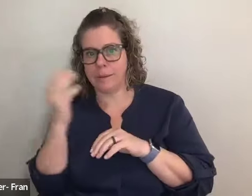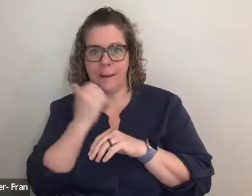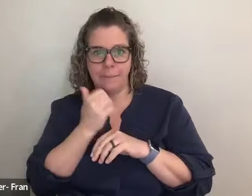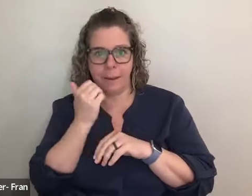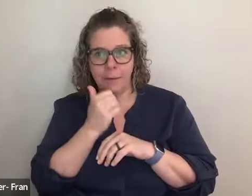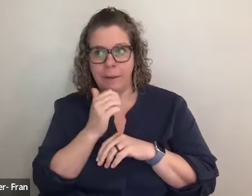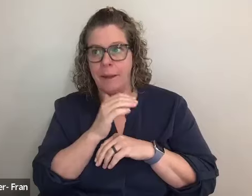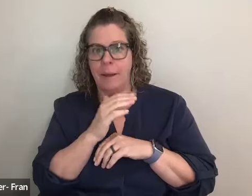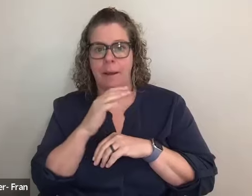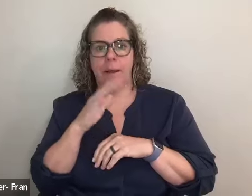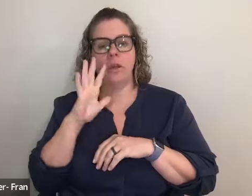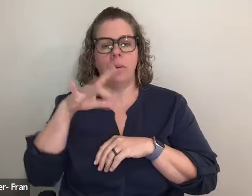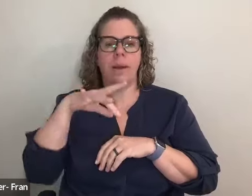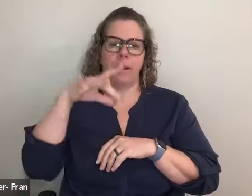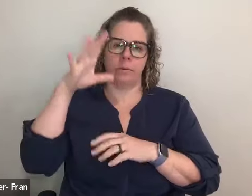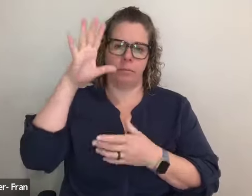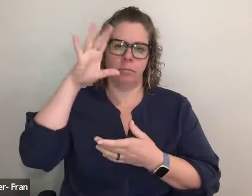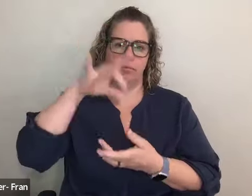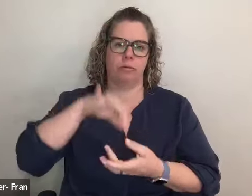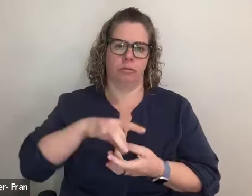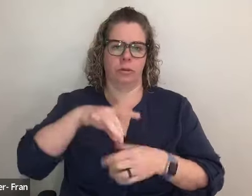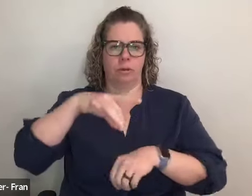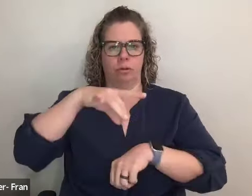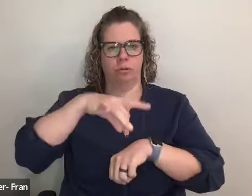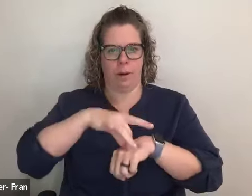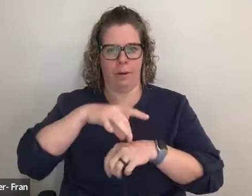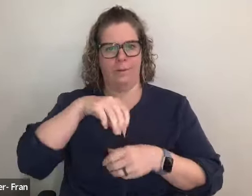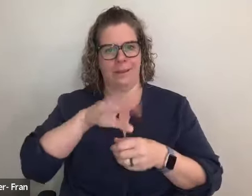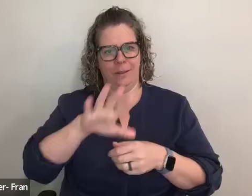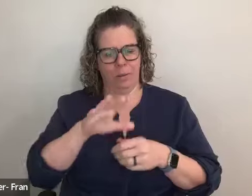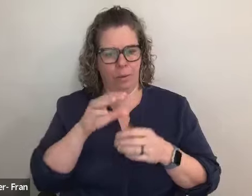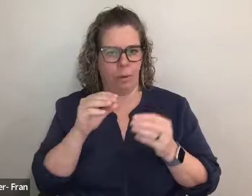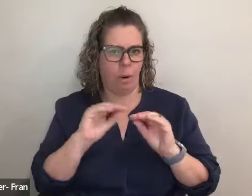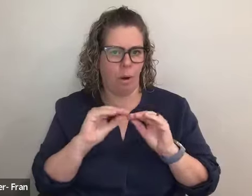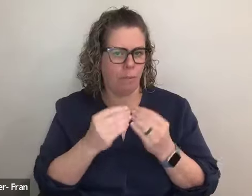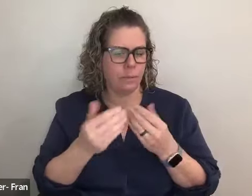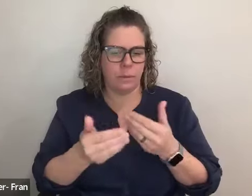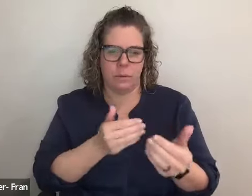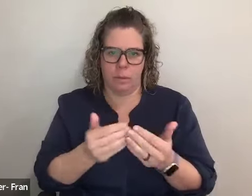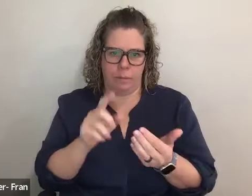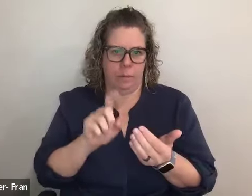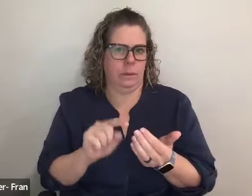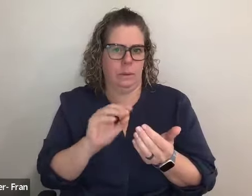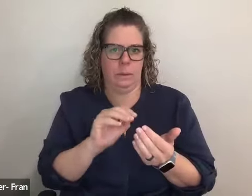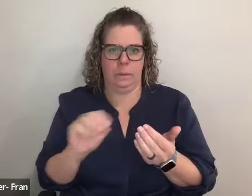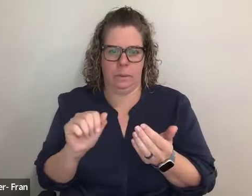can ground in your office or in your wherever you need to, anytime.